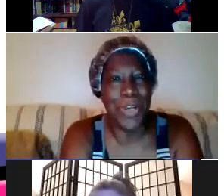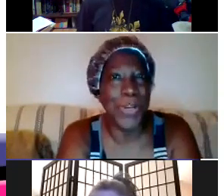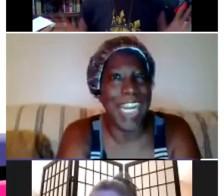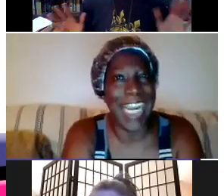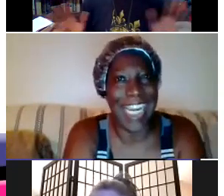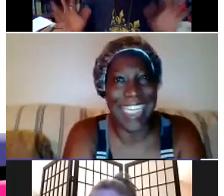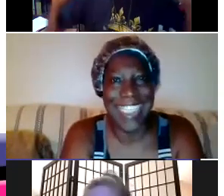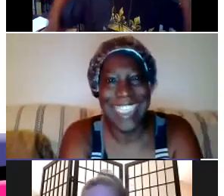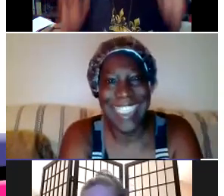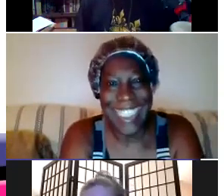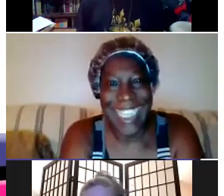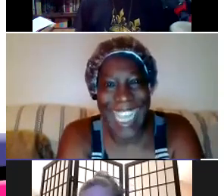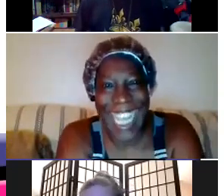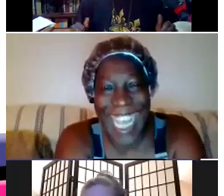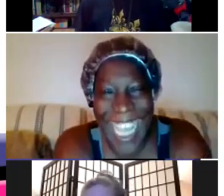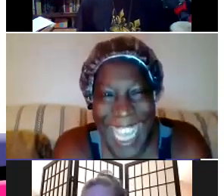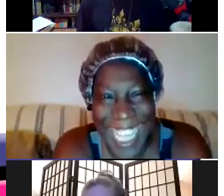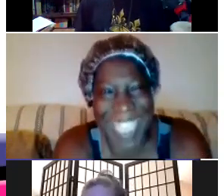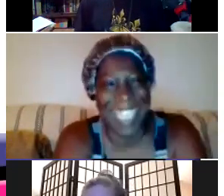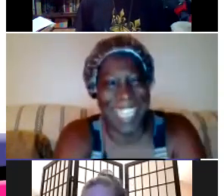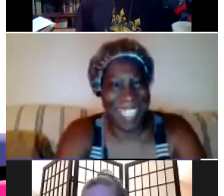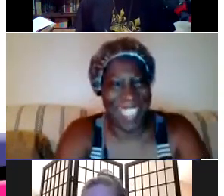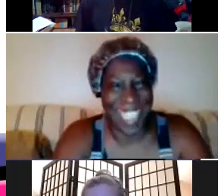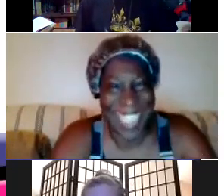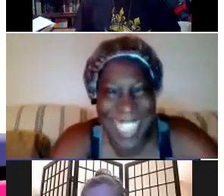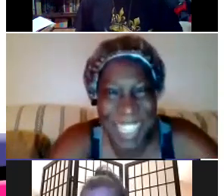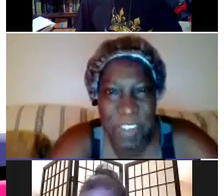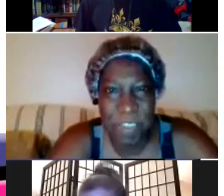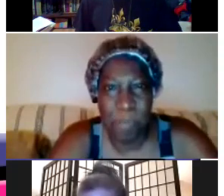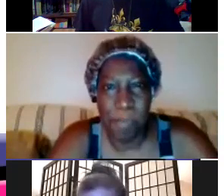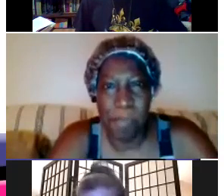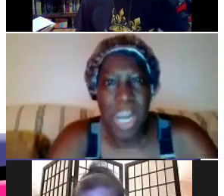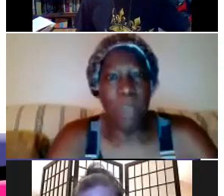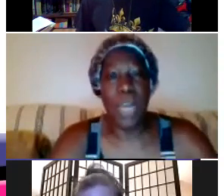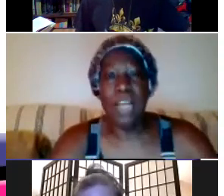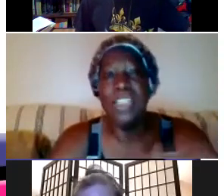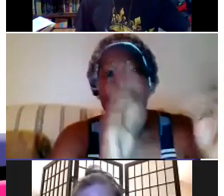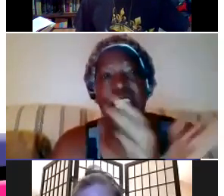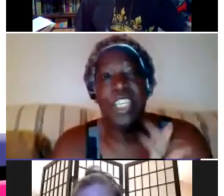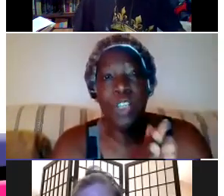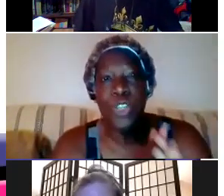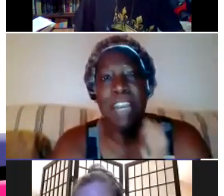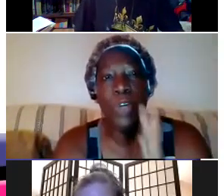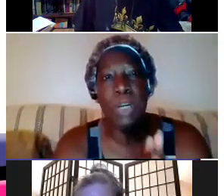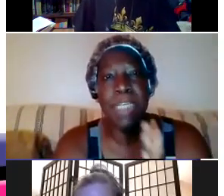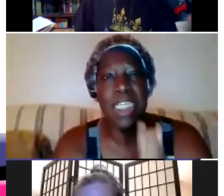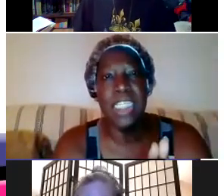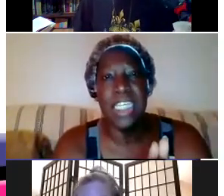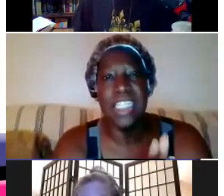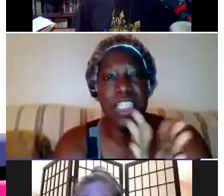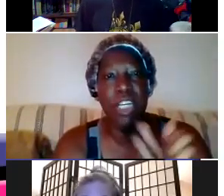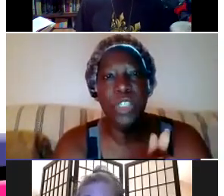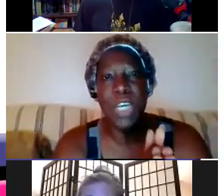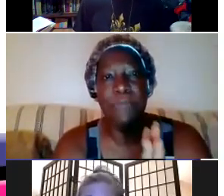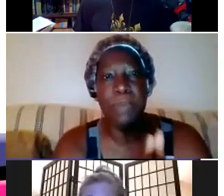Remember. Wait. I'm trying to get it. I am well, don't try to form a